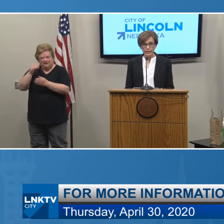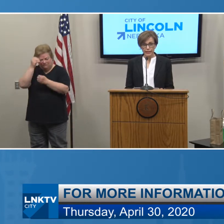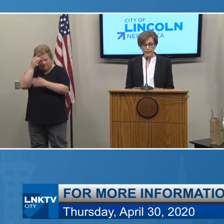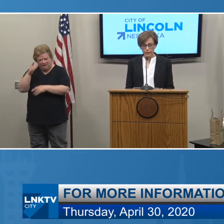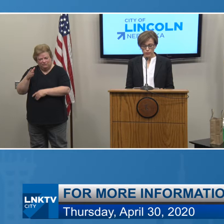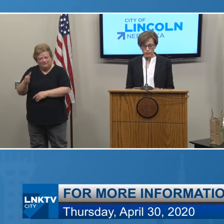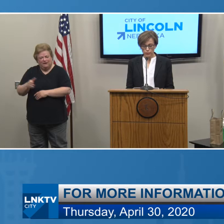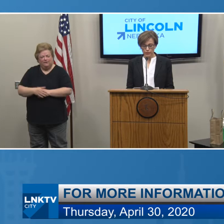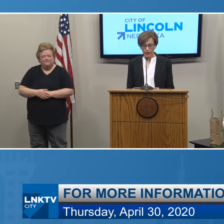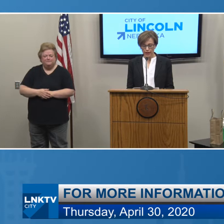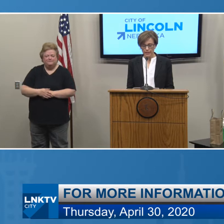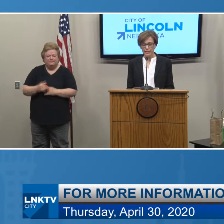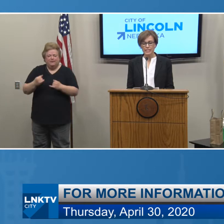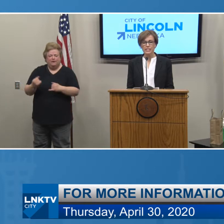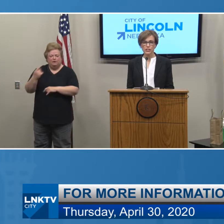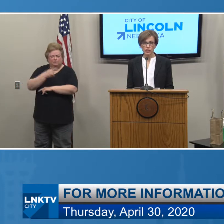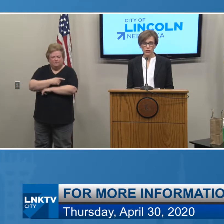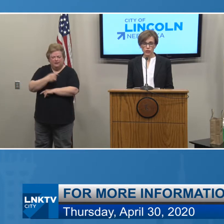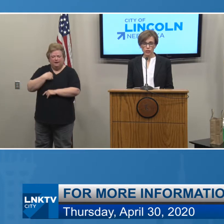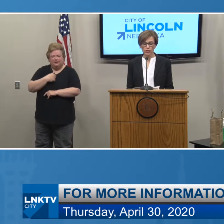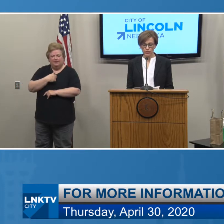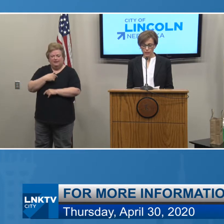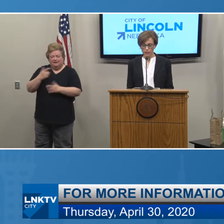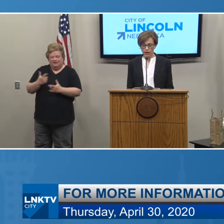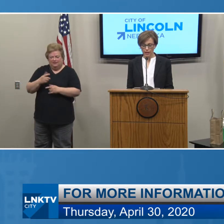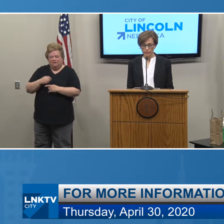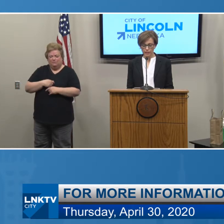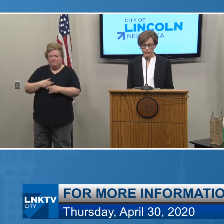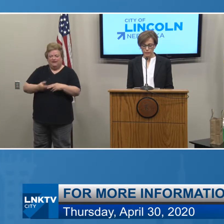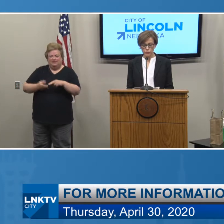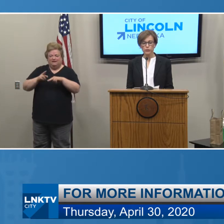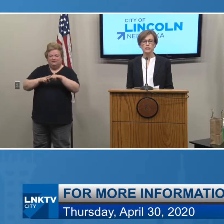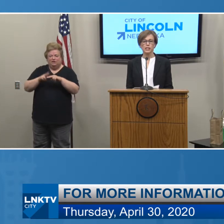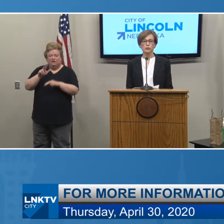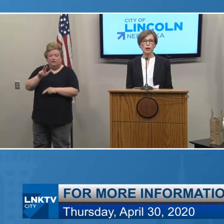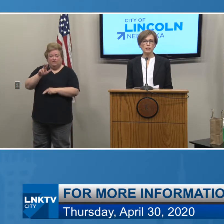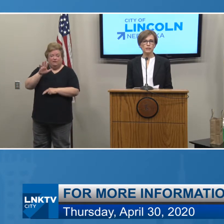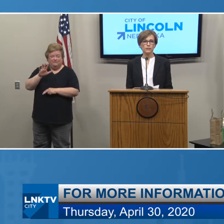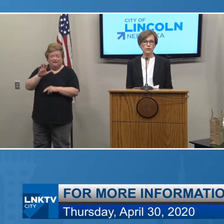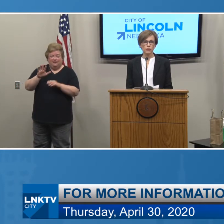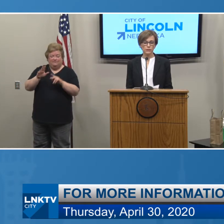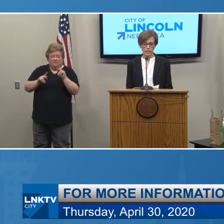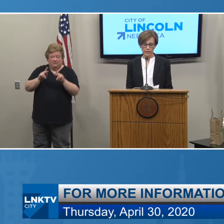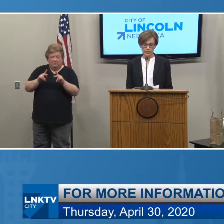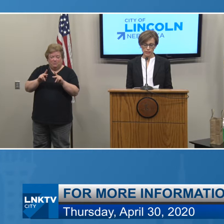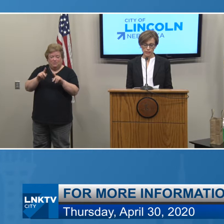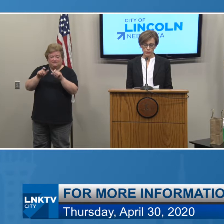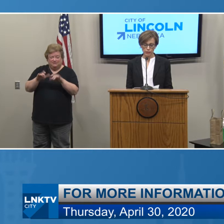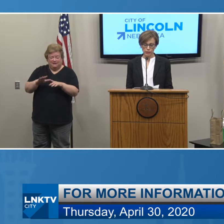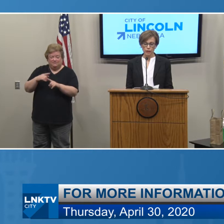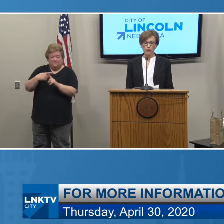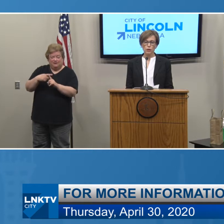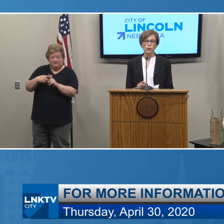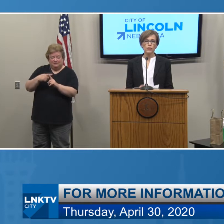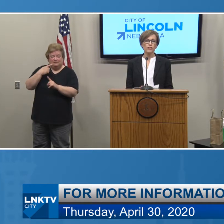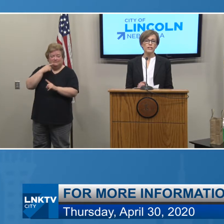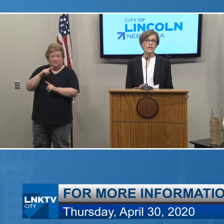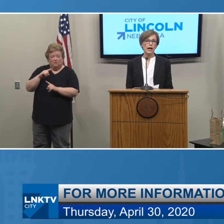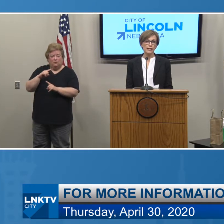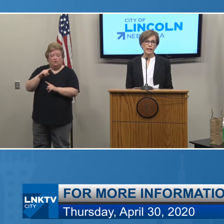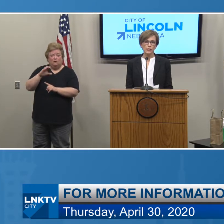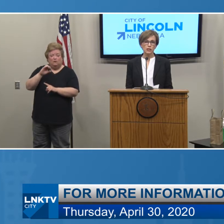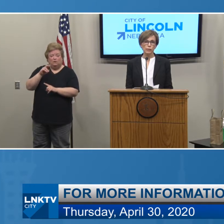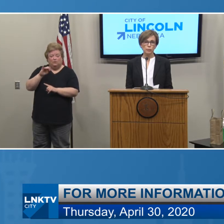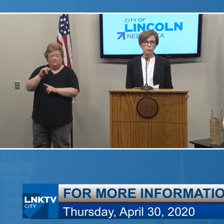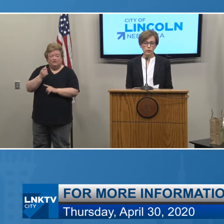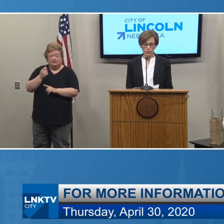Today in Lincoln, we've had an additional 35 individuals test positive for COVID-19. With the